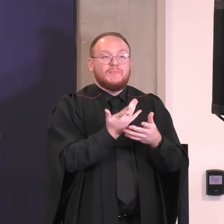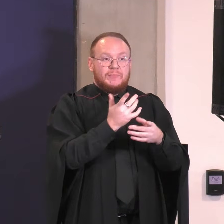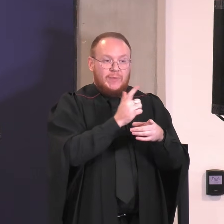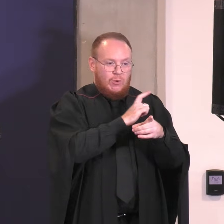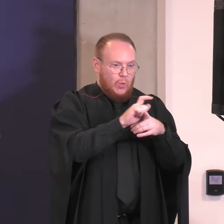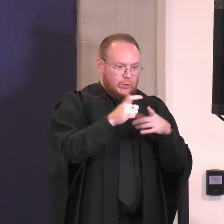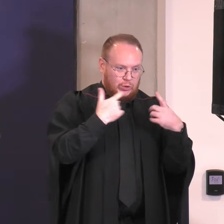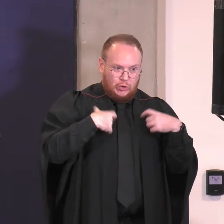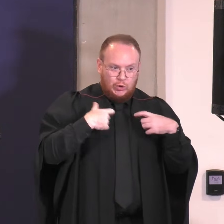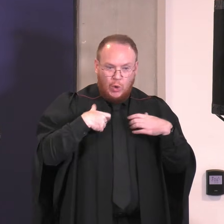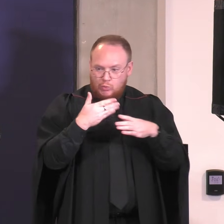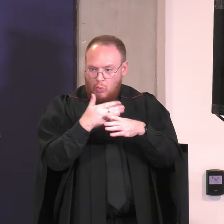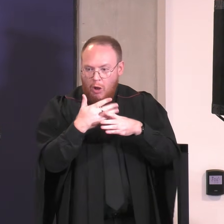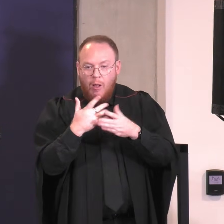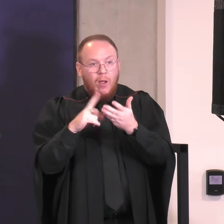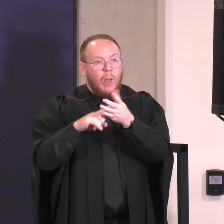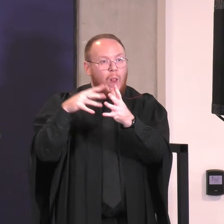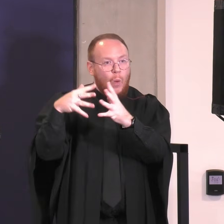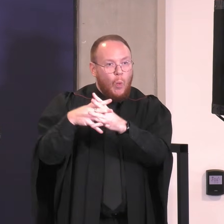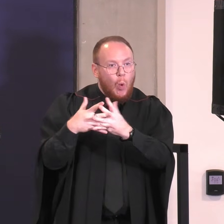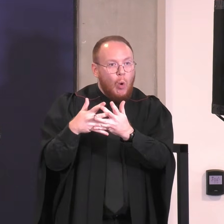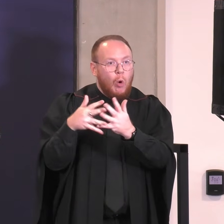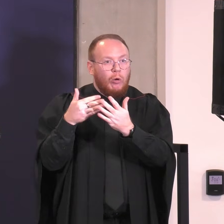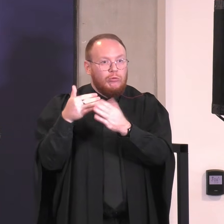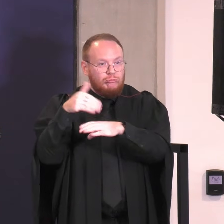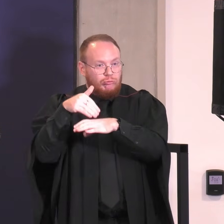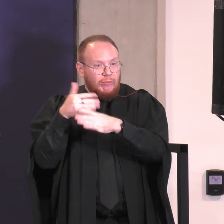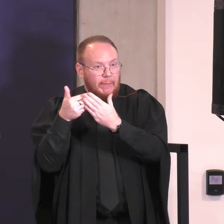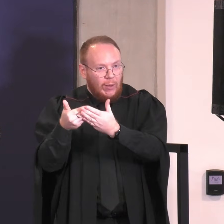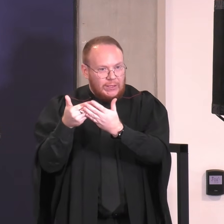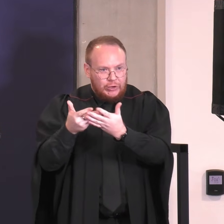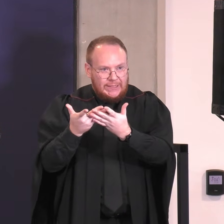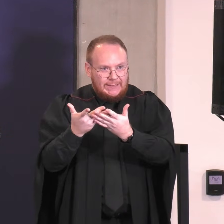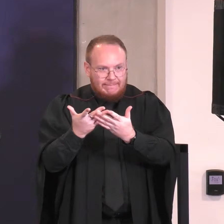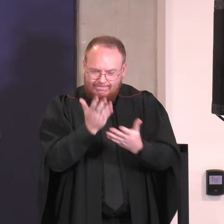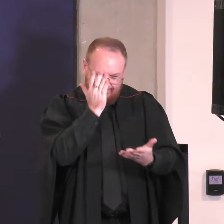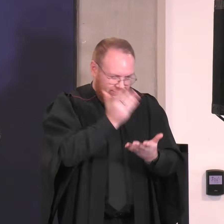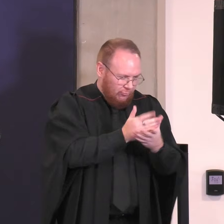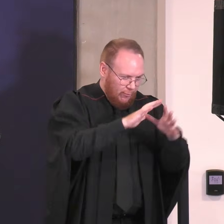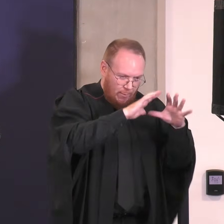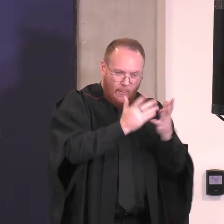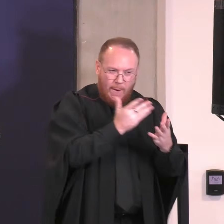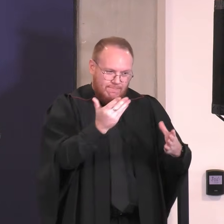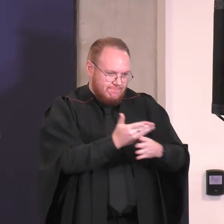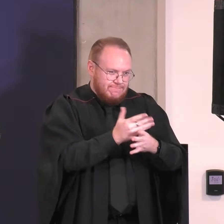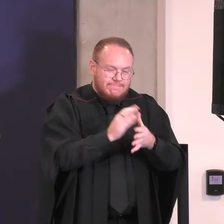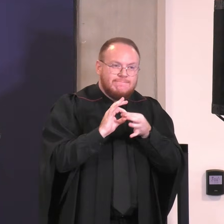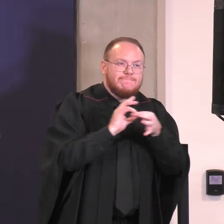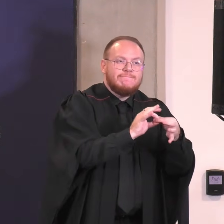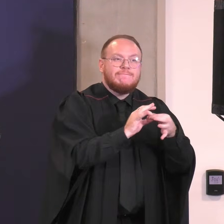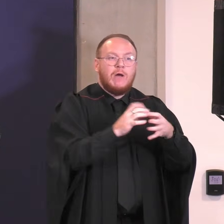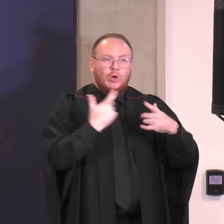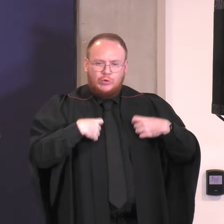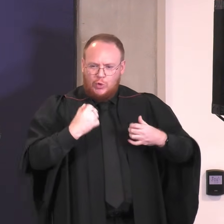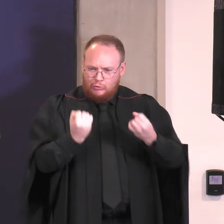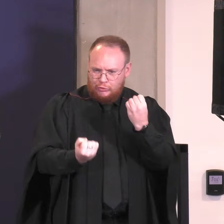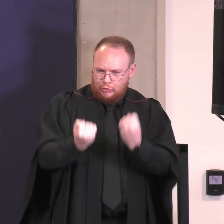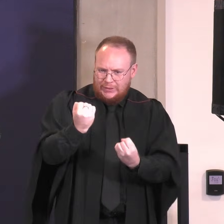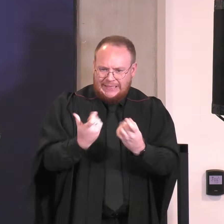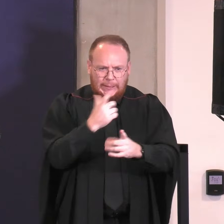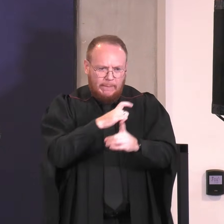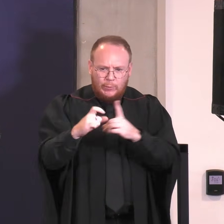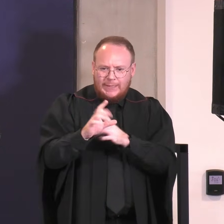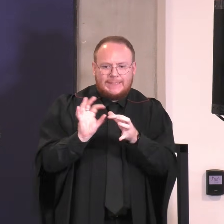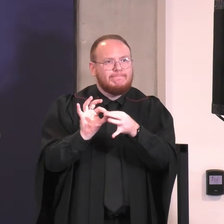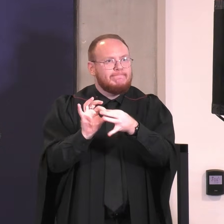social work, law and criminology are indeed rooted in real-world practice. Social justice and community engagement matters, because across